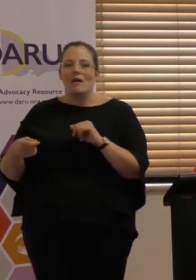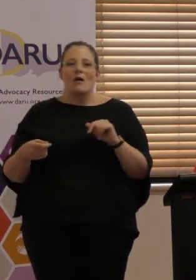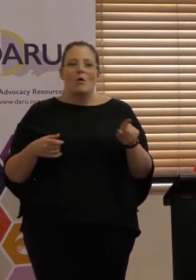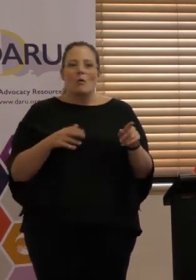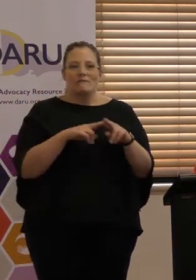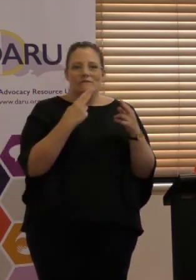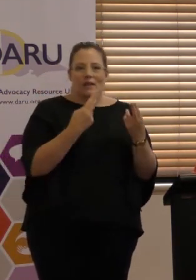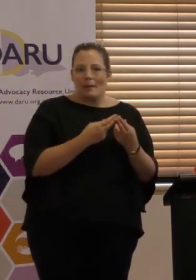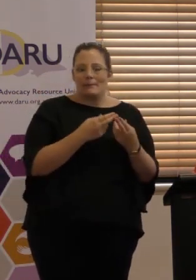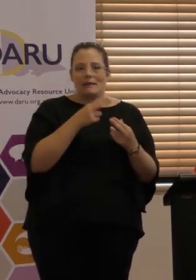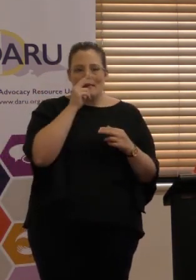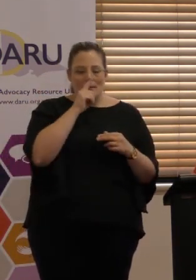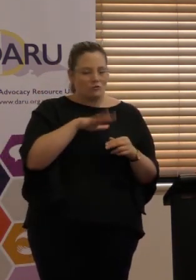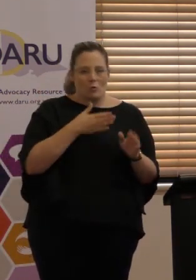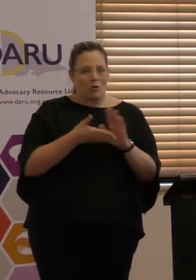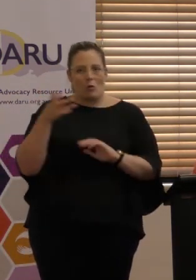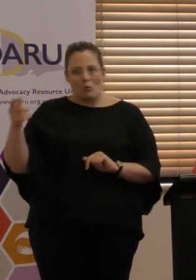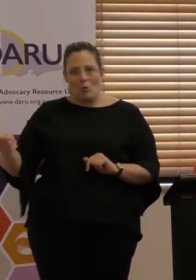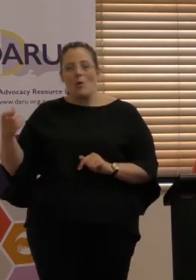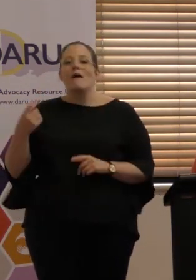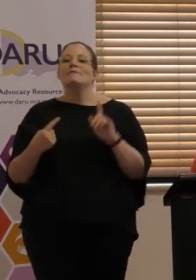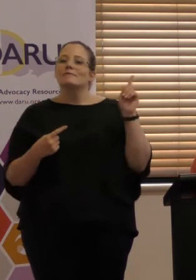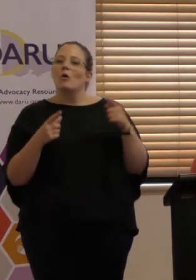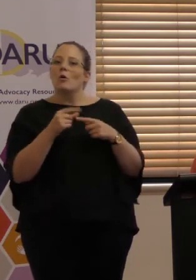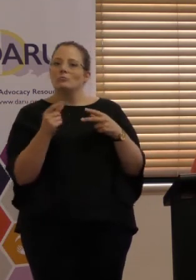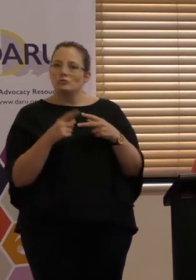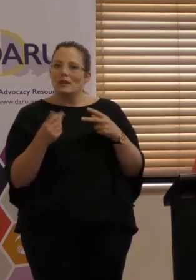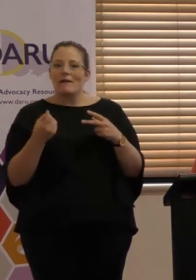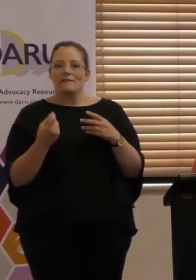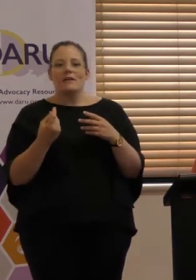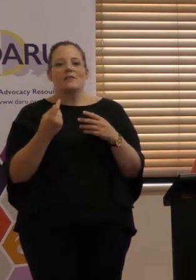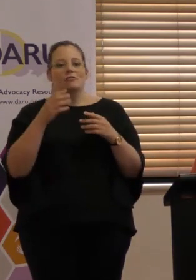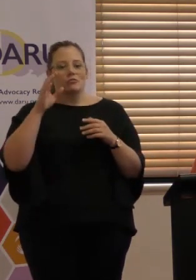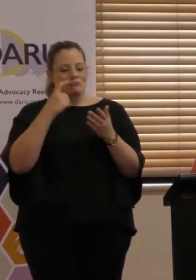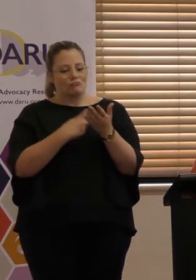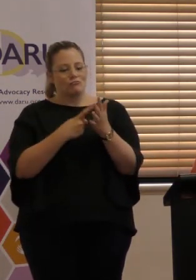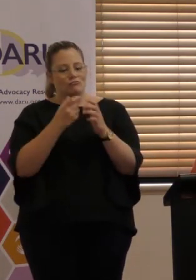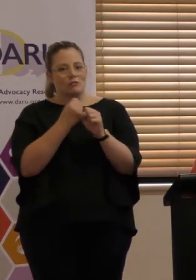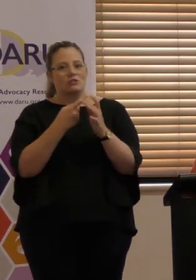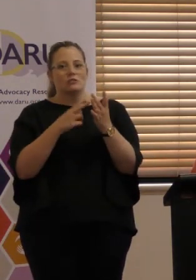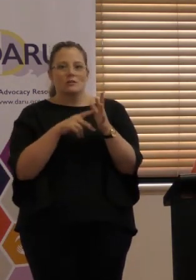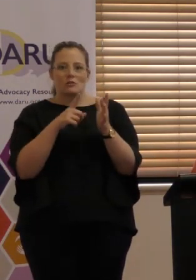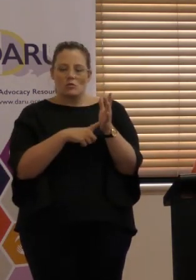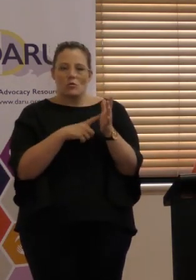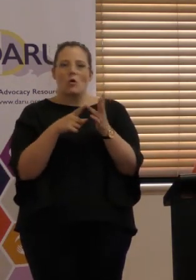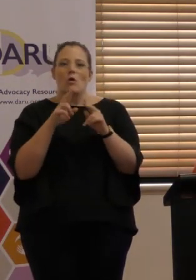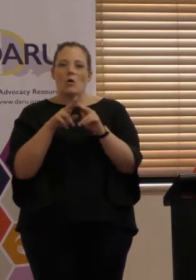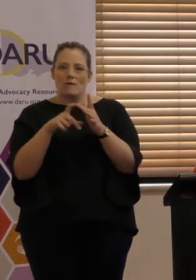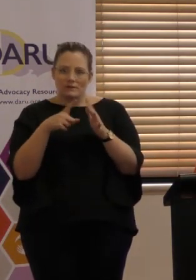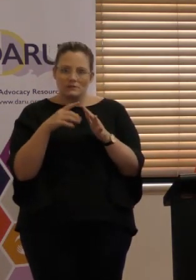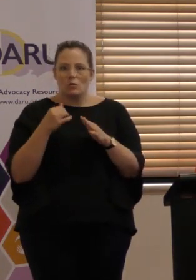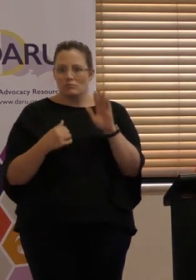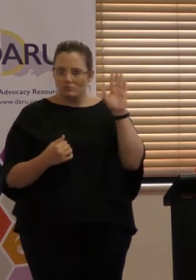school, to the regional office, and now there's the independent office as well. But then, of course, there are legal routes,